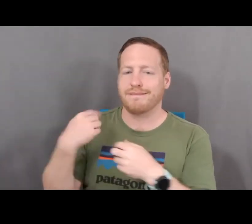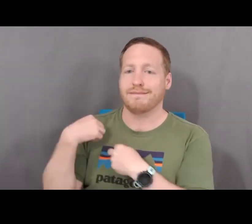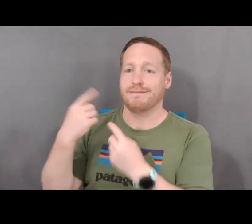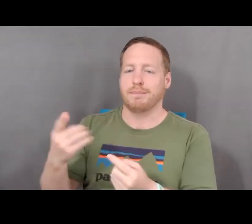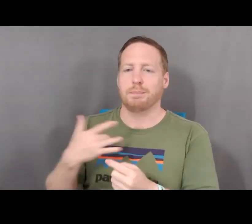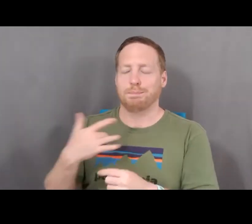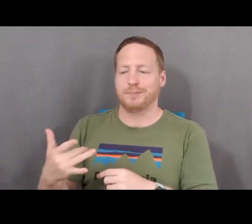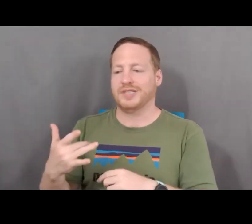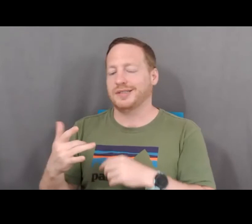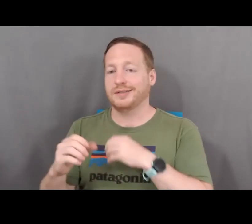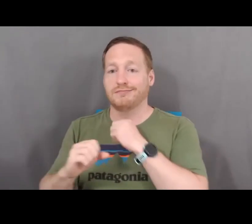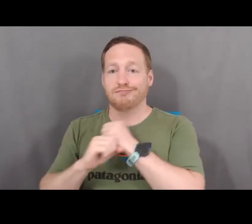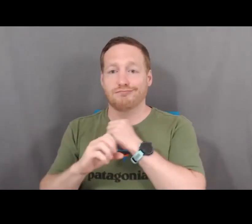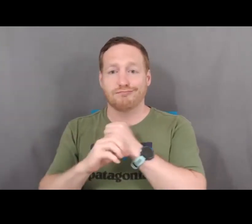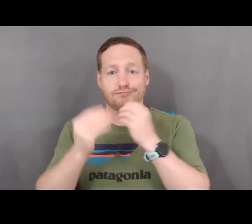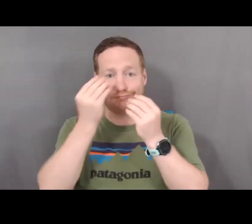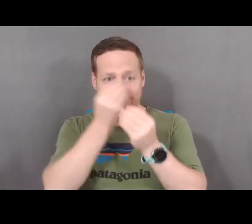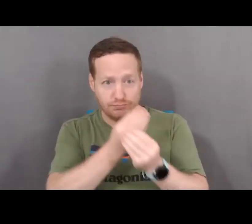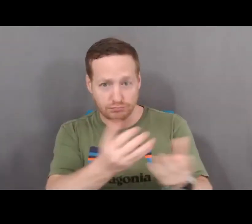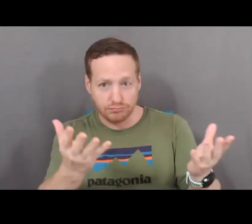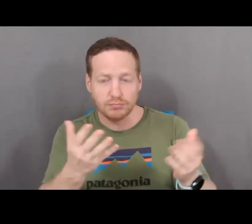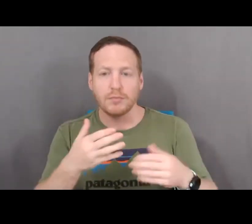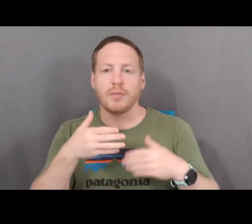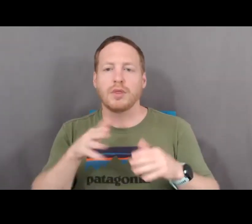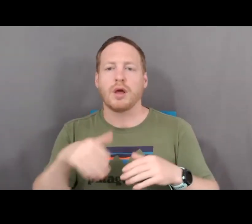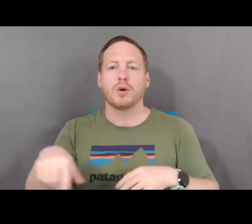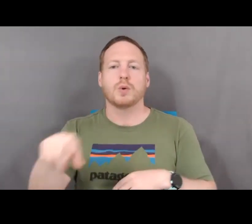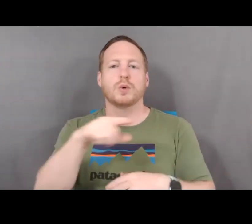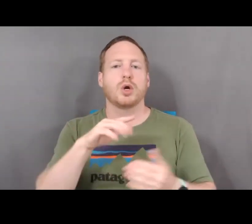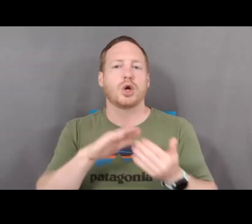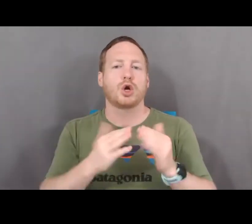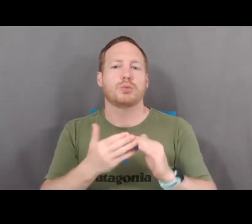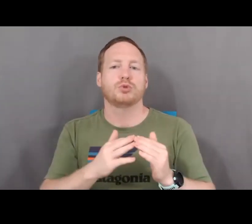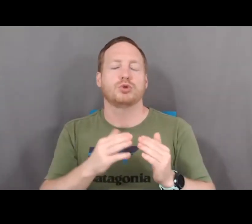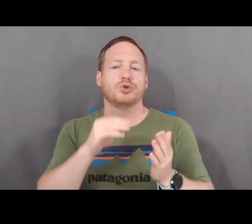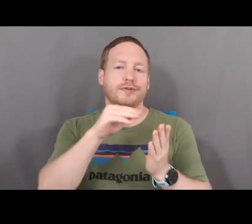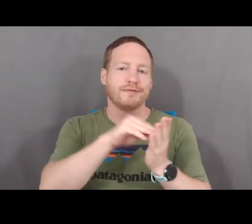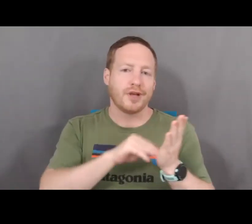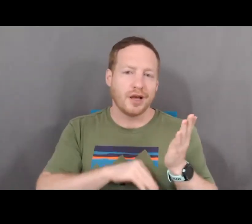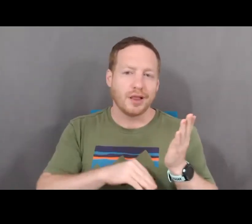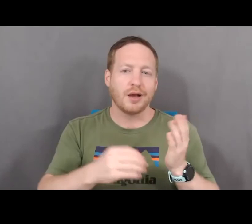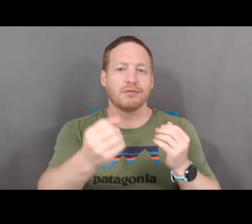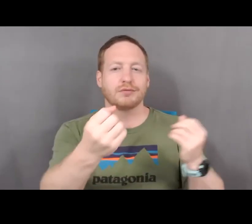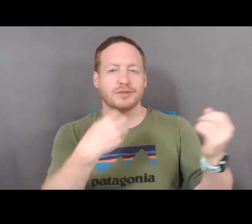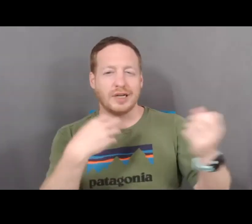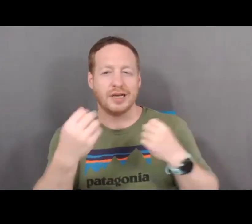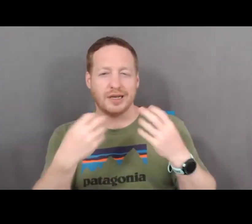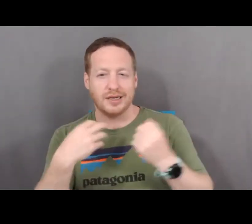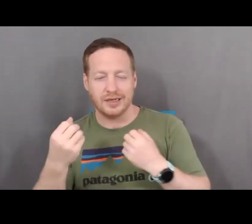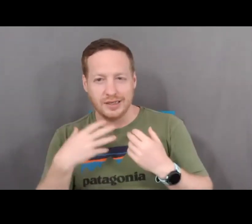I have put out the information usually to have the community